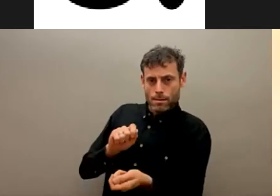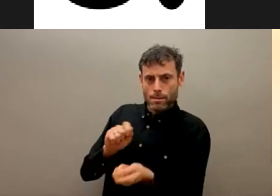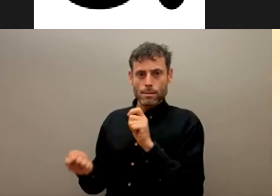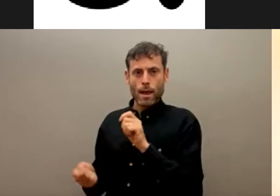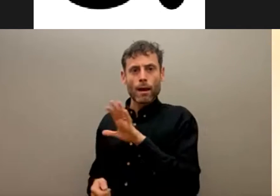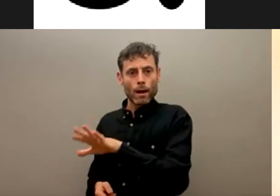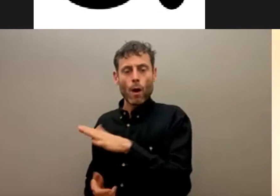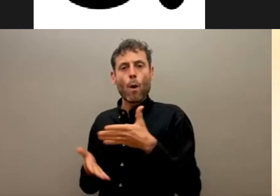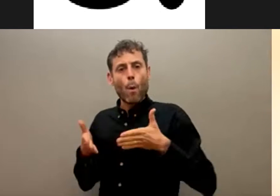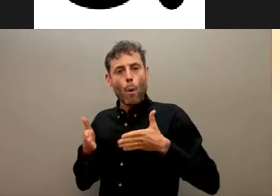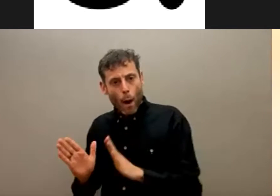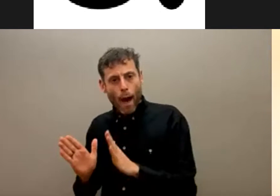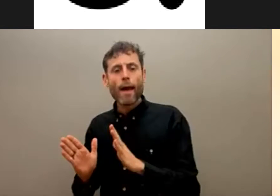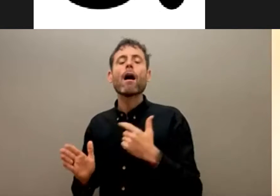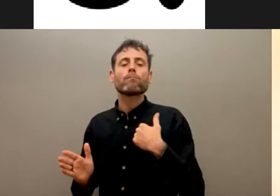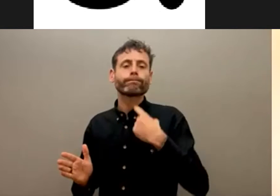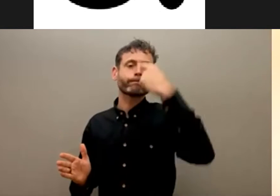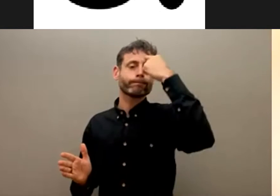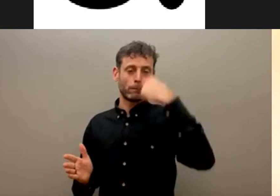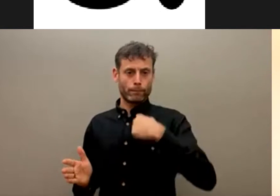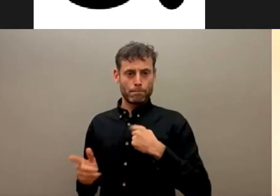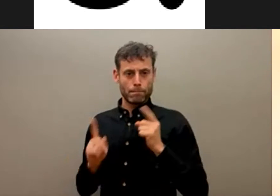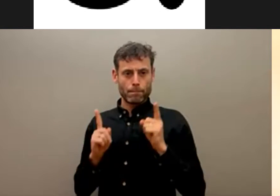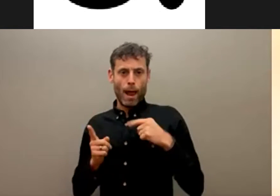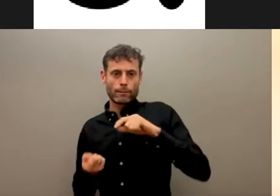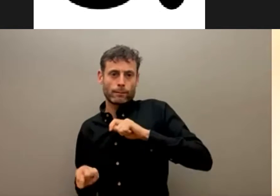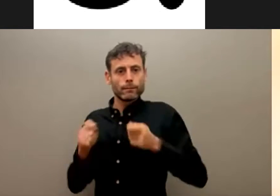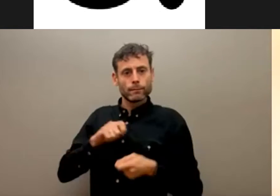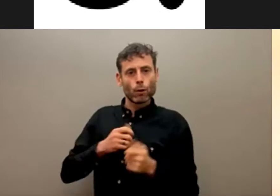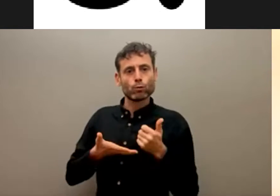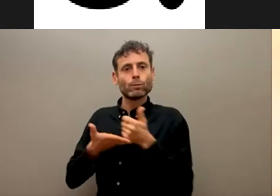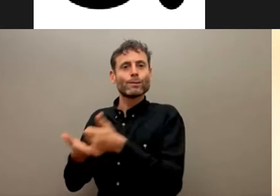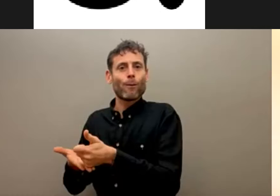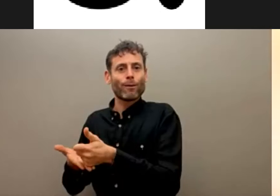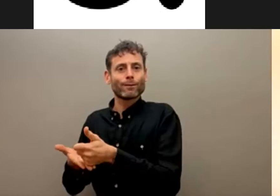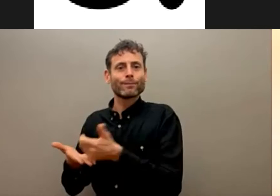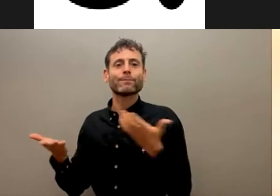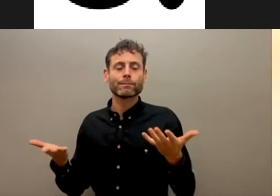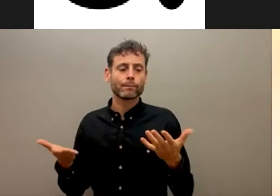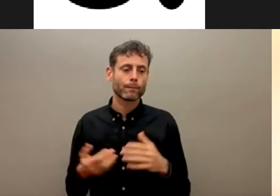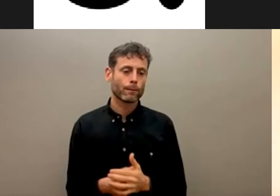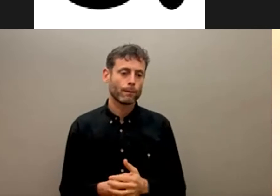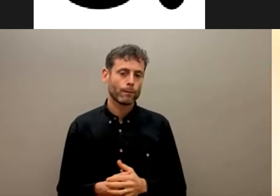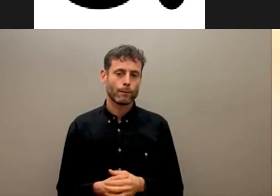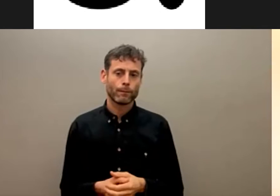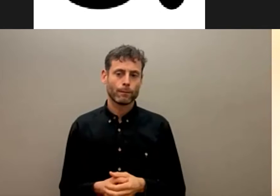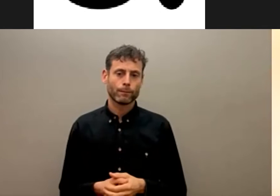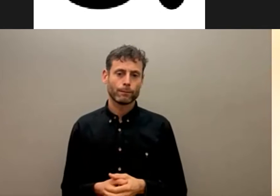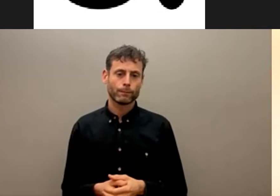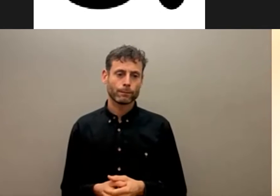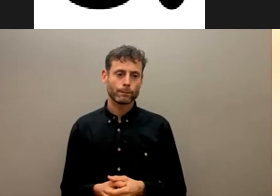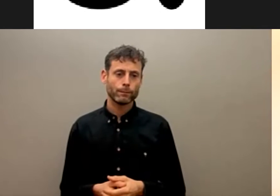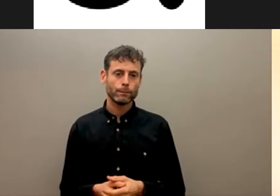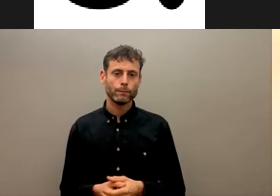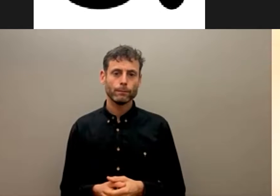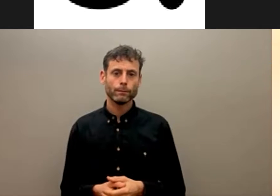the difficulties that are existing in the other part of the world. Great. I hope I've answered